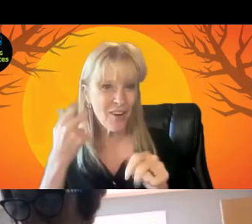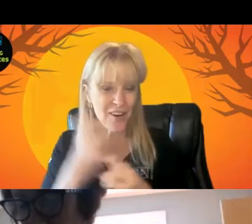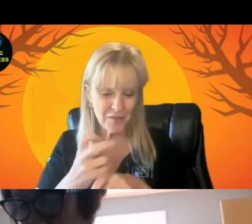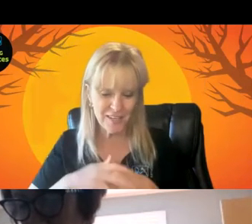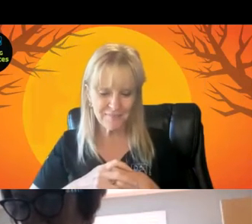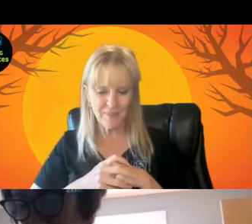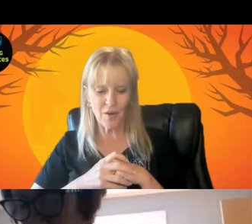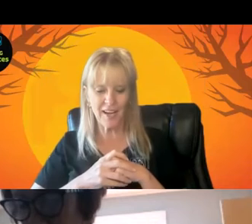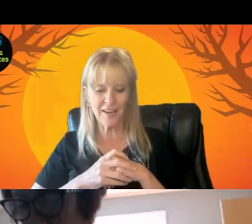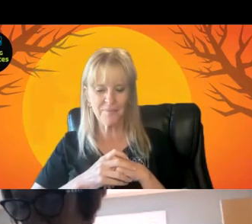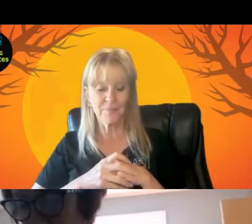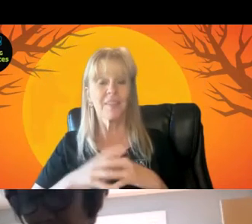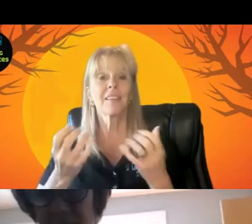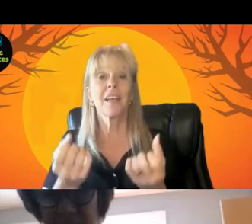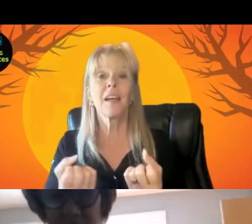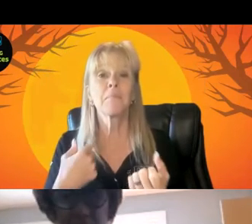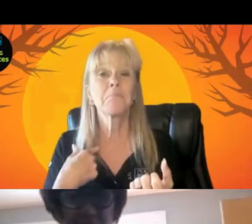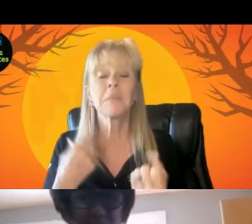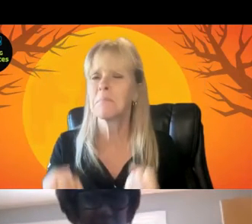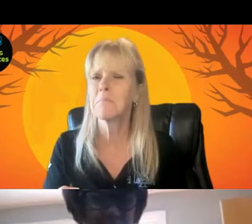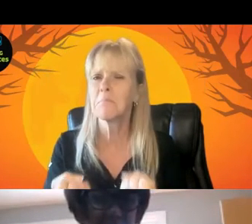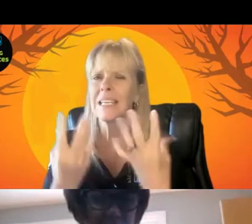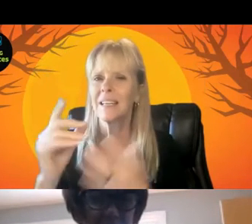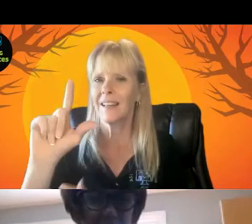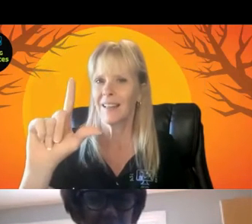That was a harder one. Okay.